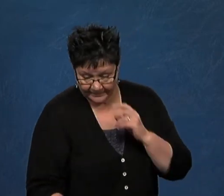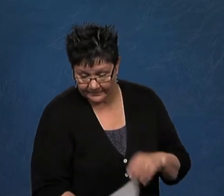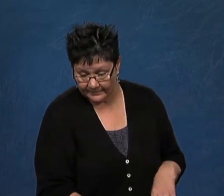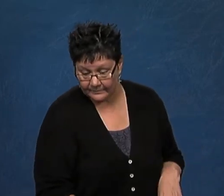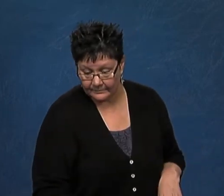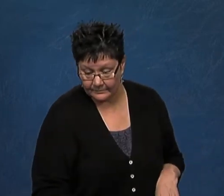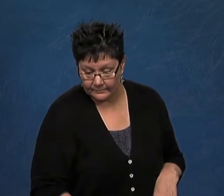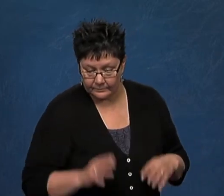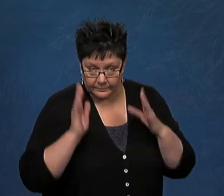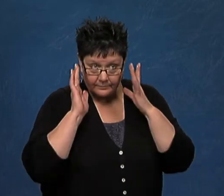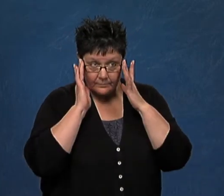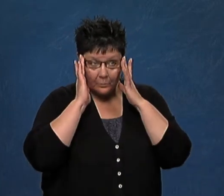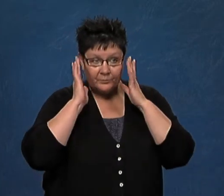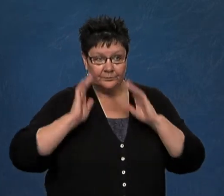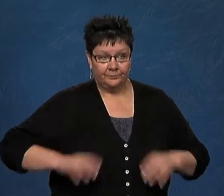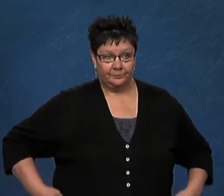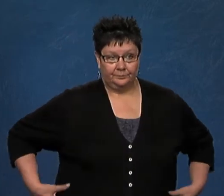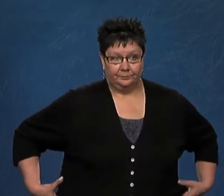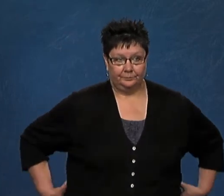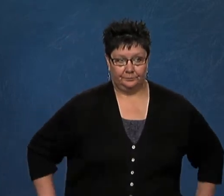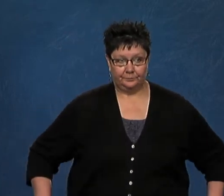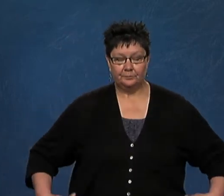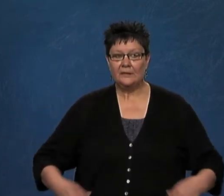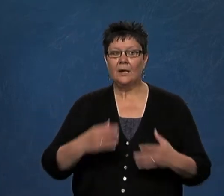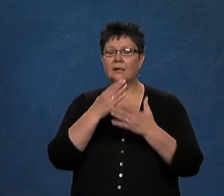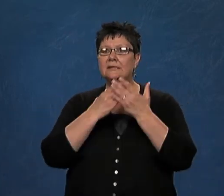situations which you can use video remote interpreting.